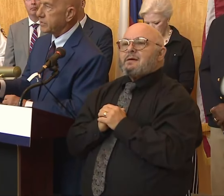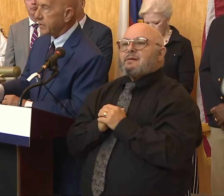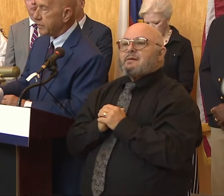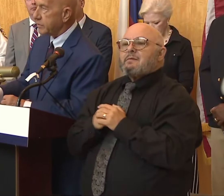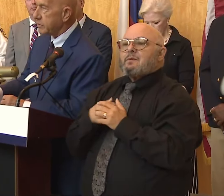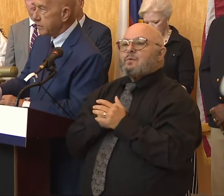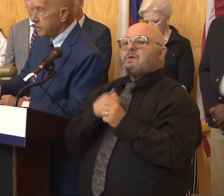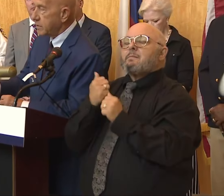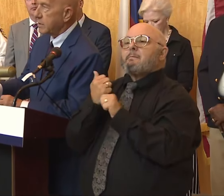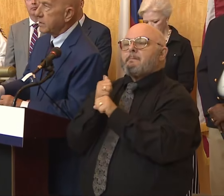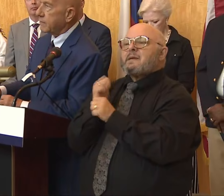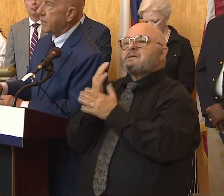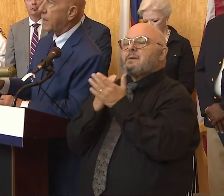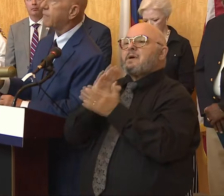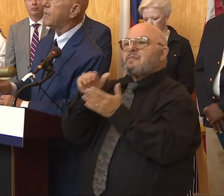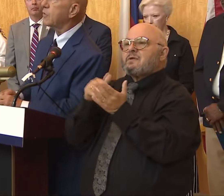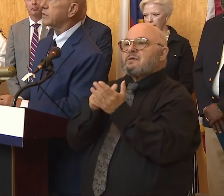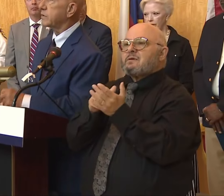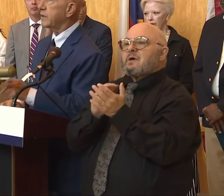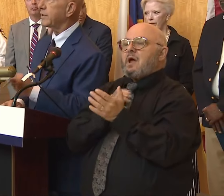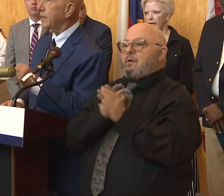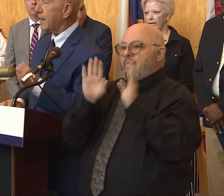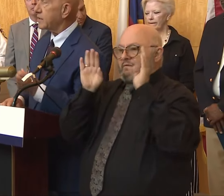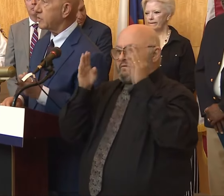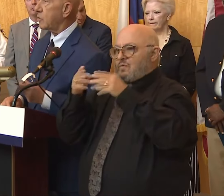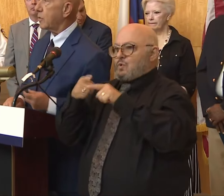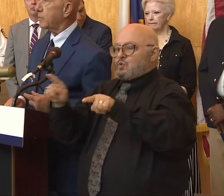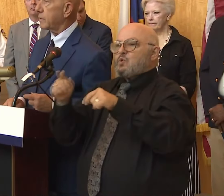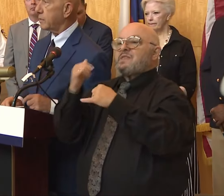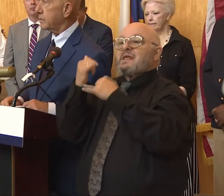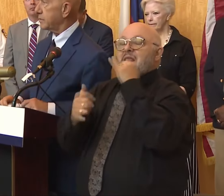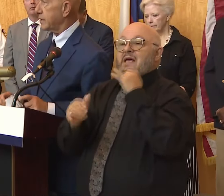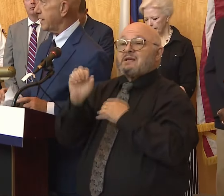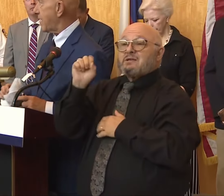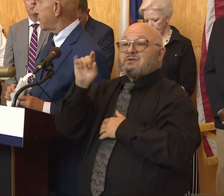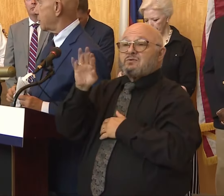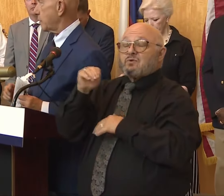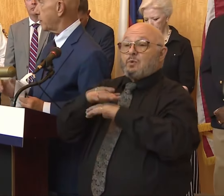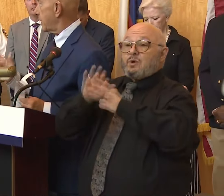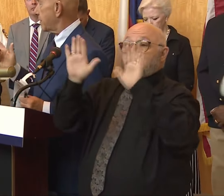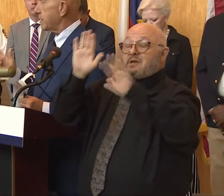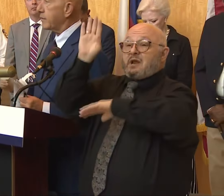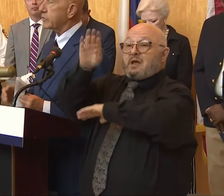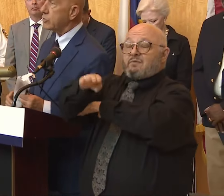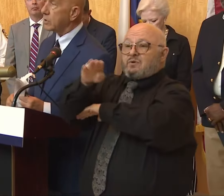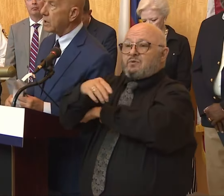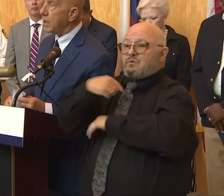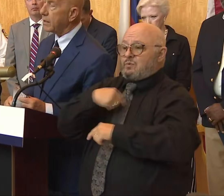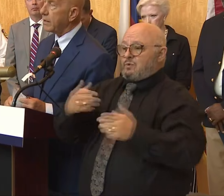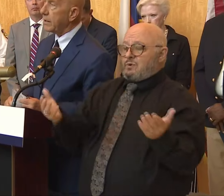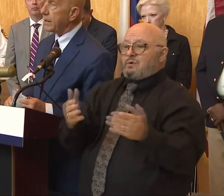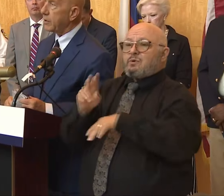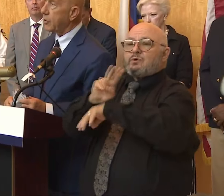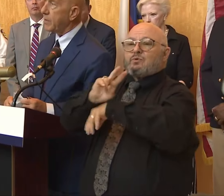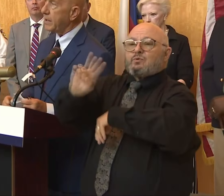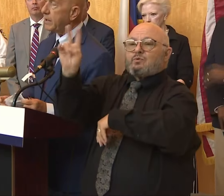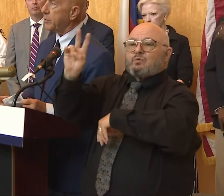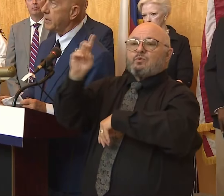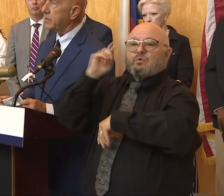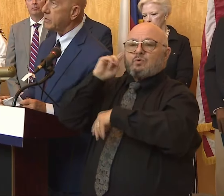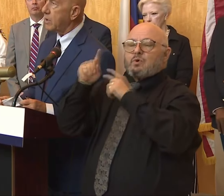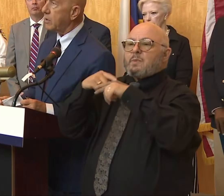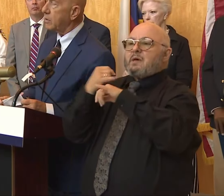some of the centers, but our focus during the last storm. On Sunday afternoon, we were around here at 2 o'clock and heard